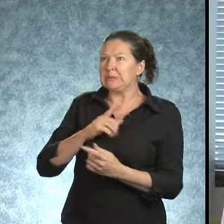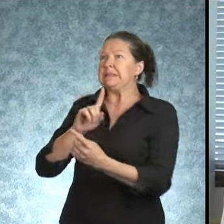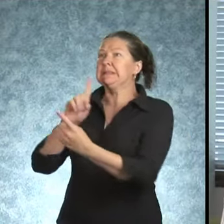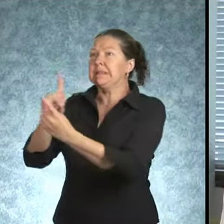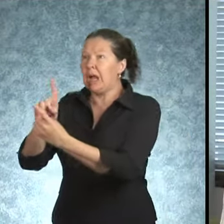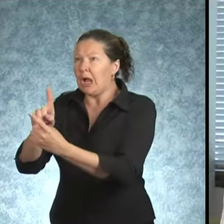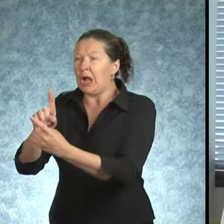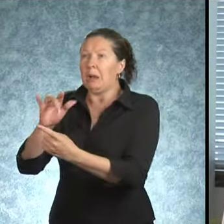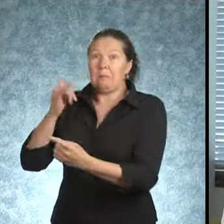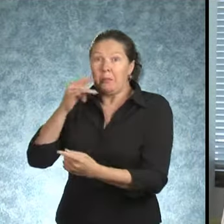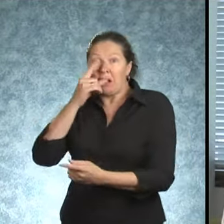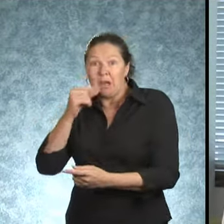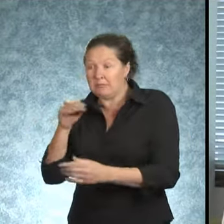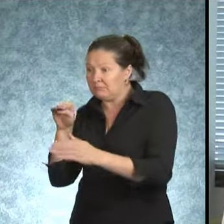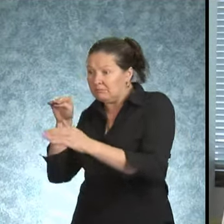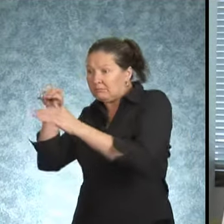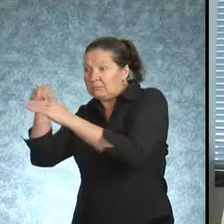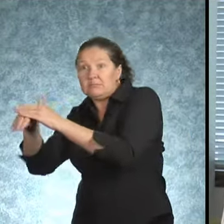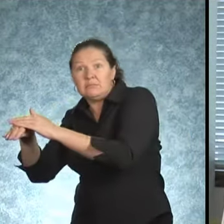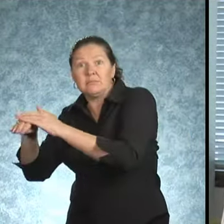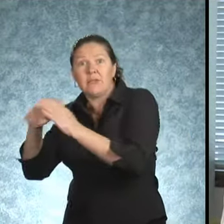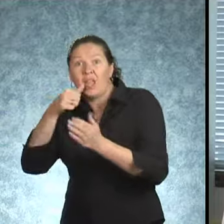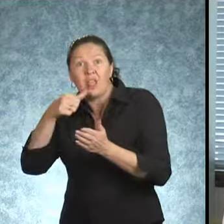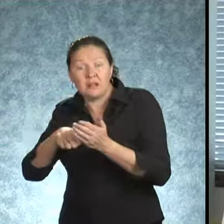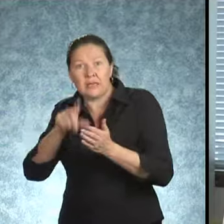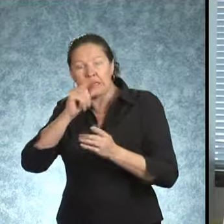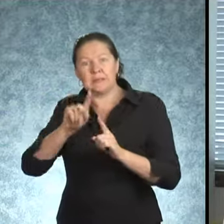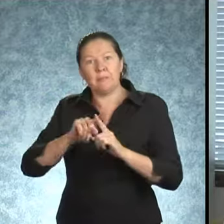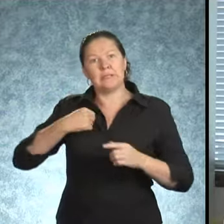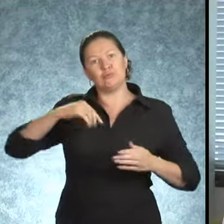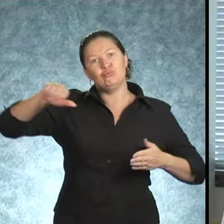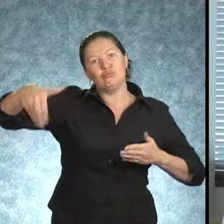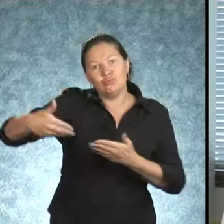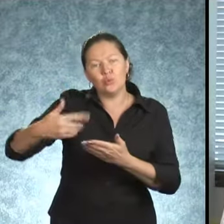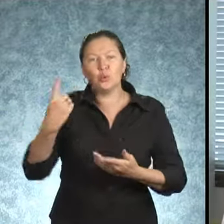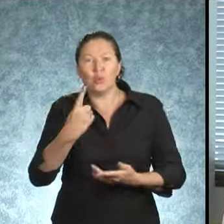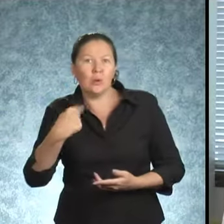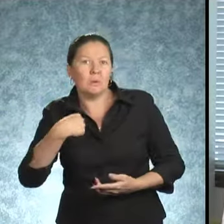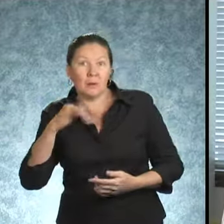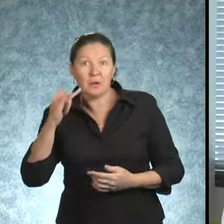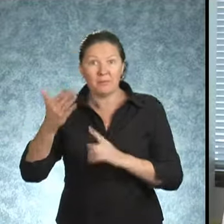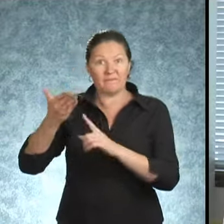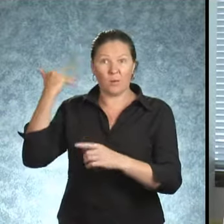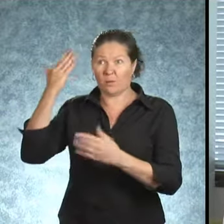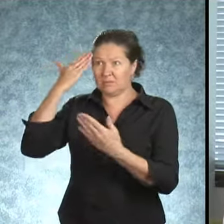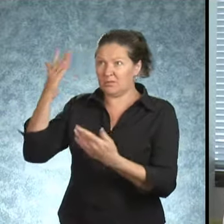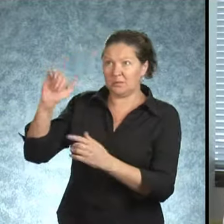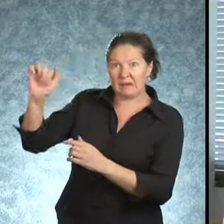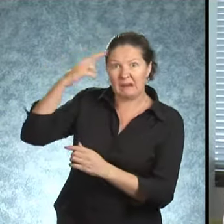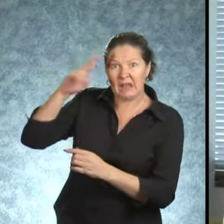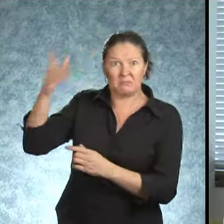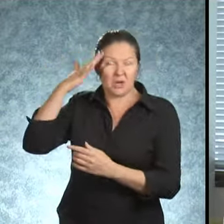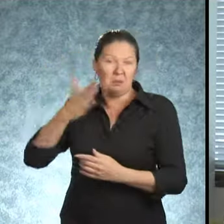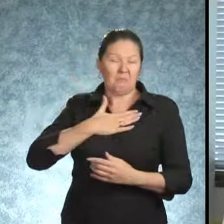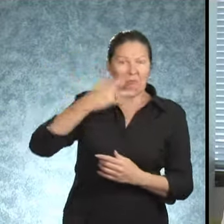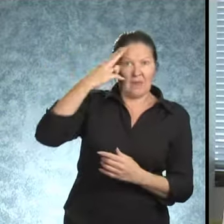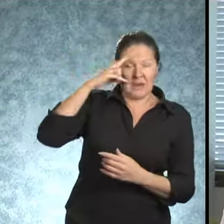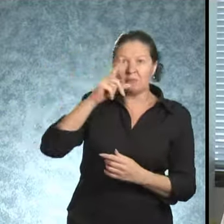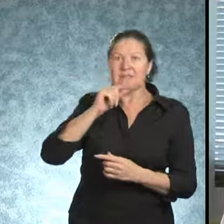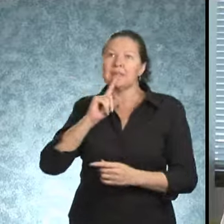that, maybe leaving a note in their letterbox and just introducing yourself first of all, because you might not know each other on a first name basis, and saying,